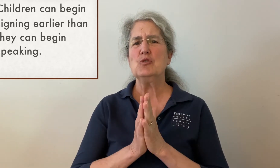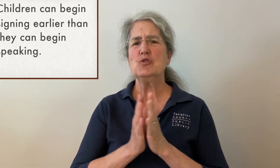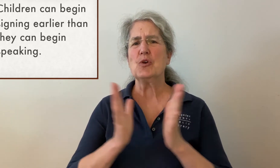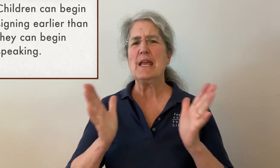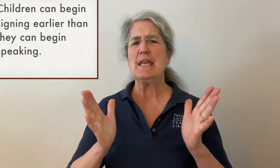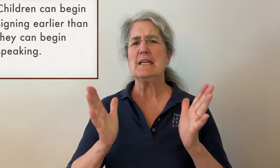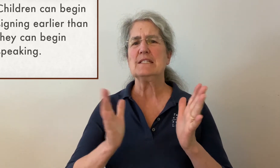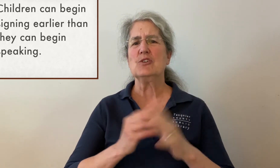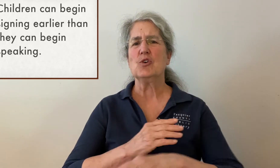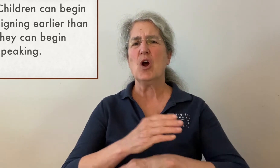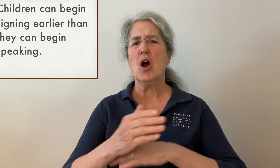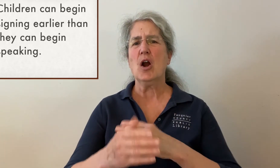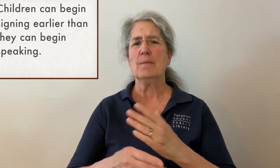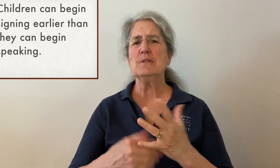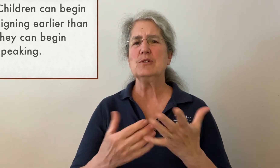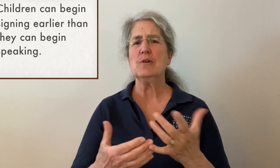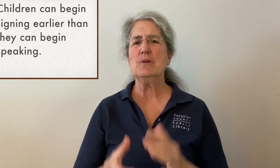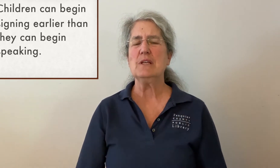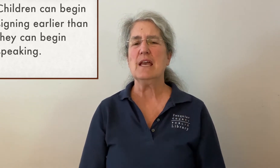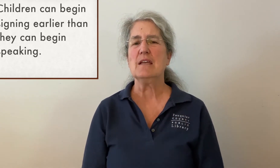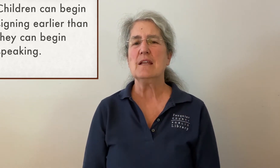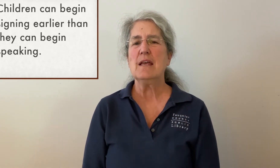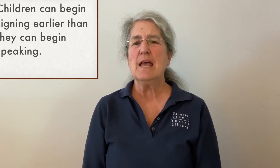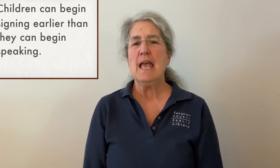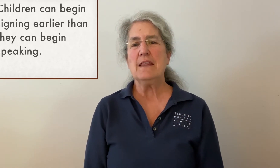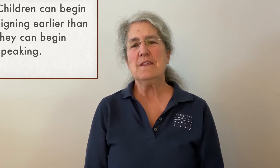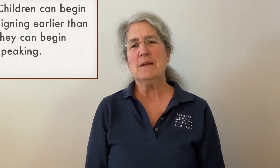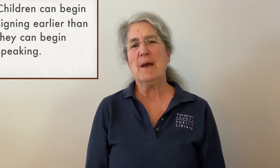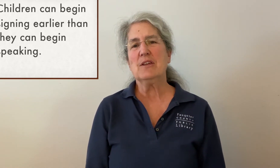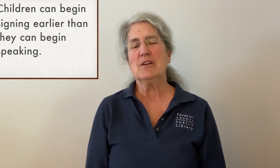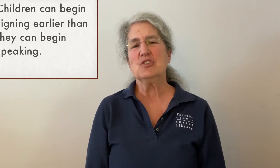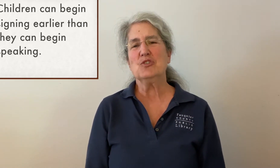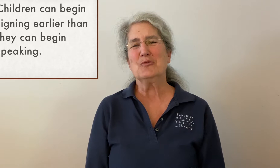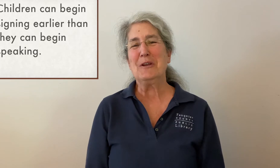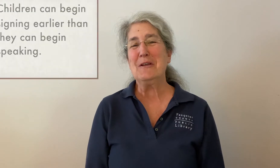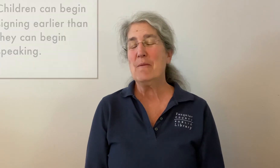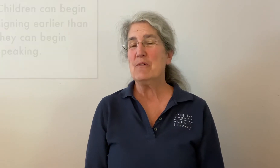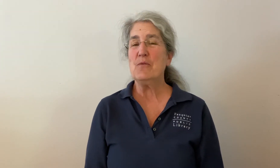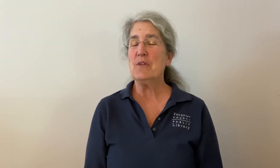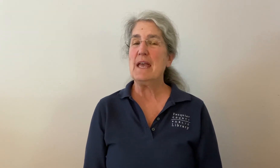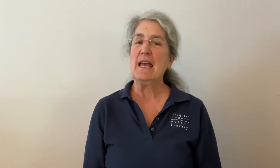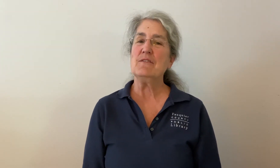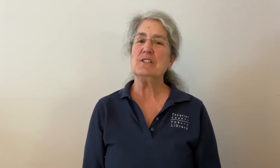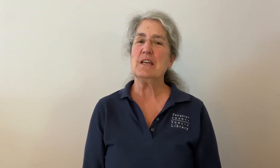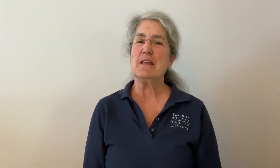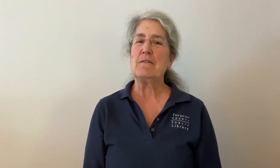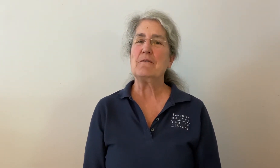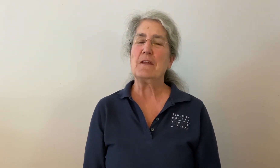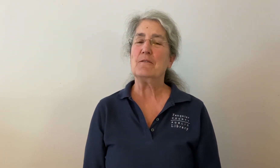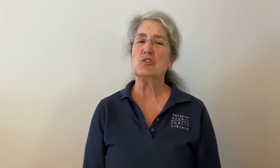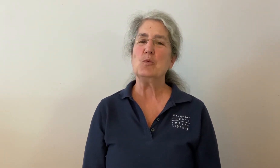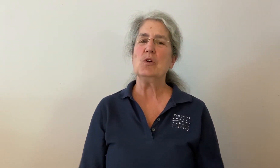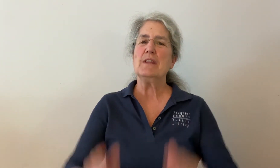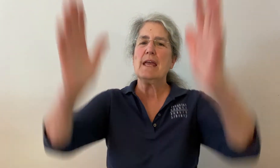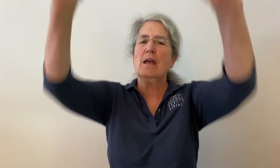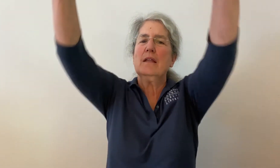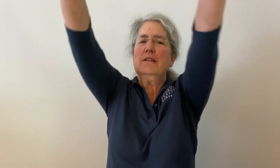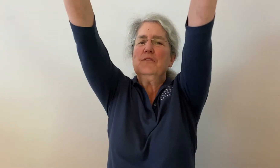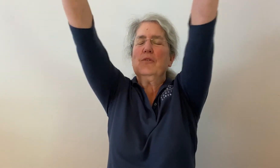your hands and your arms to communicate. And think about young children, before they ever say their first word, they lift their